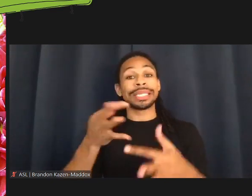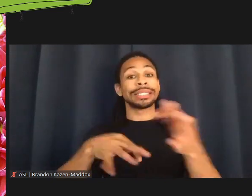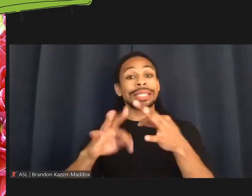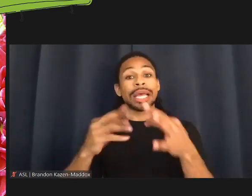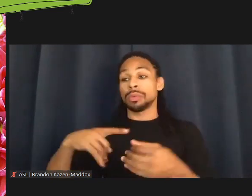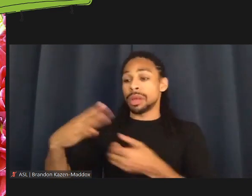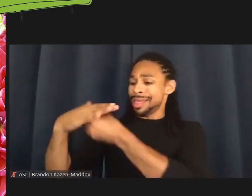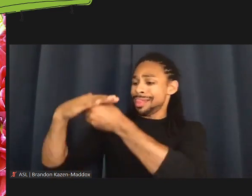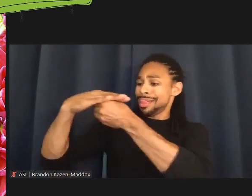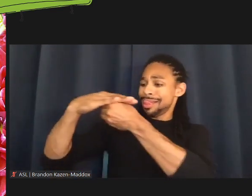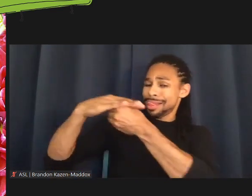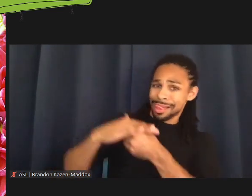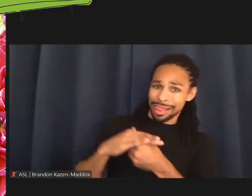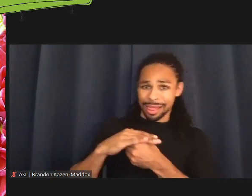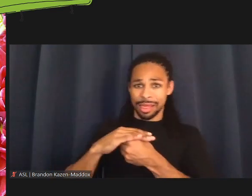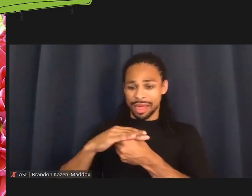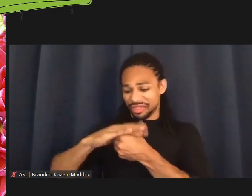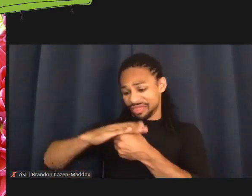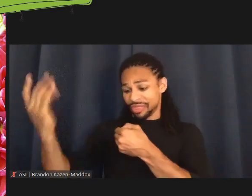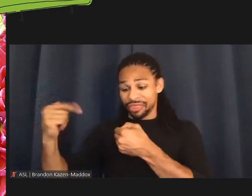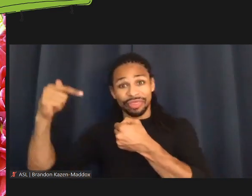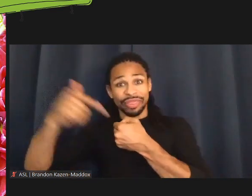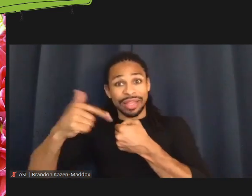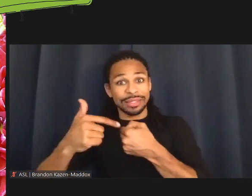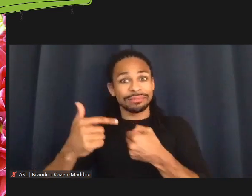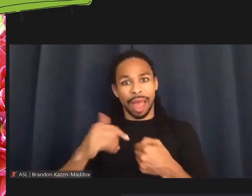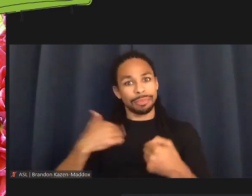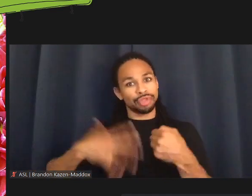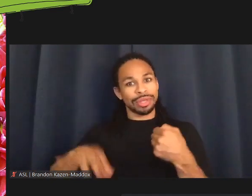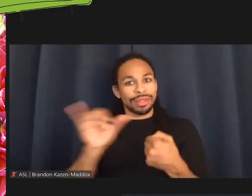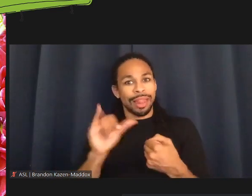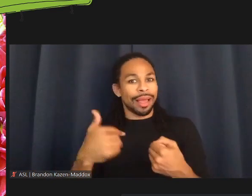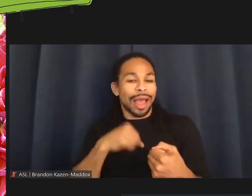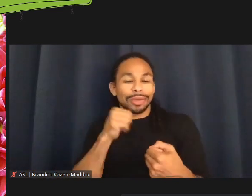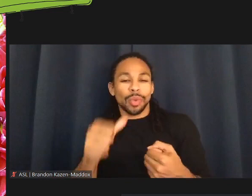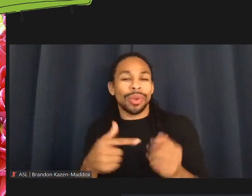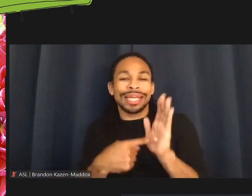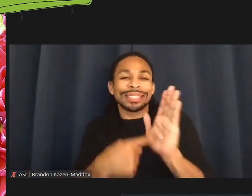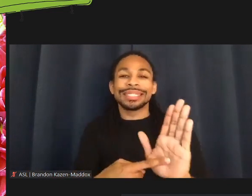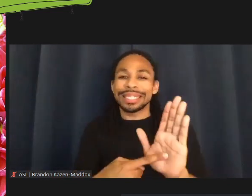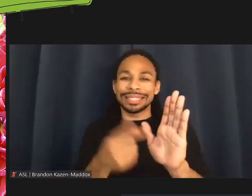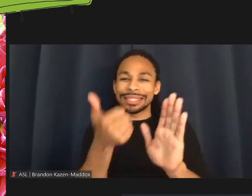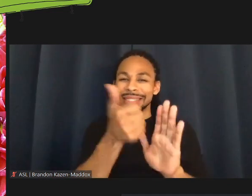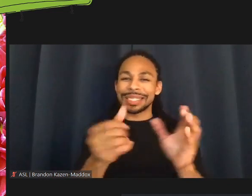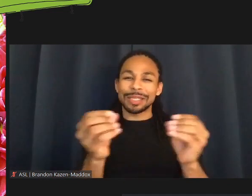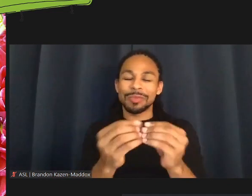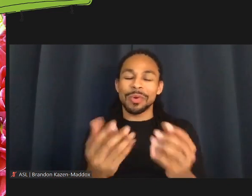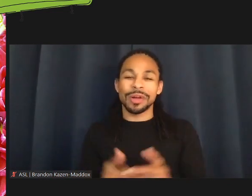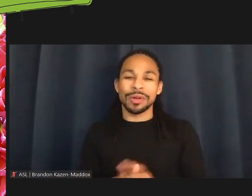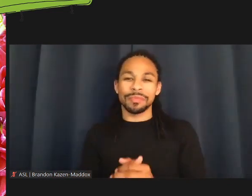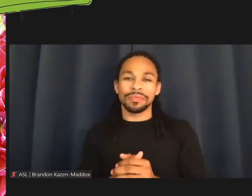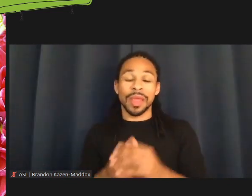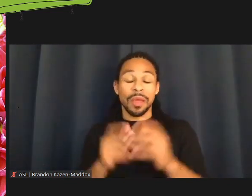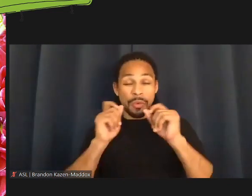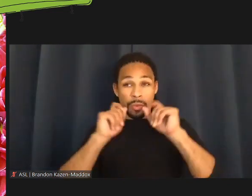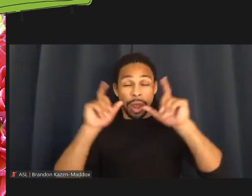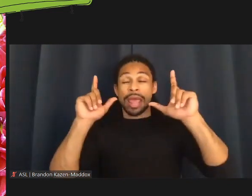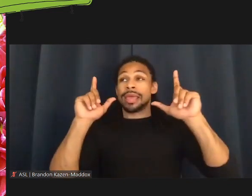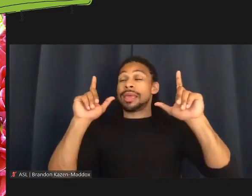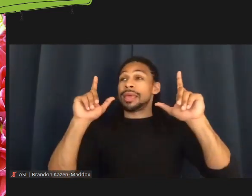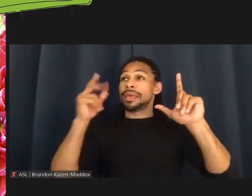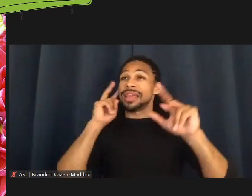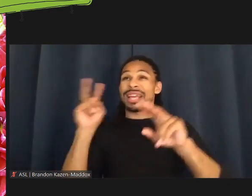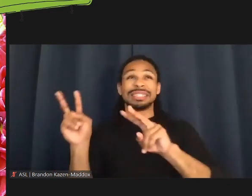that I am dressed like something ceasing to exist. Waking is a canopy of hideous windows,